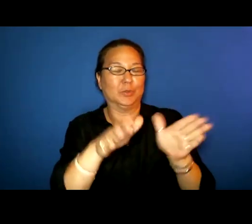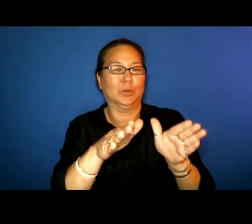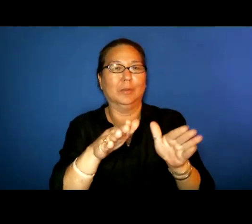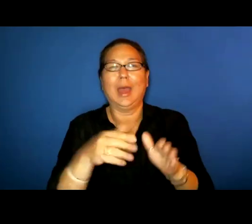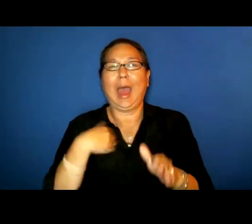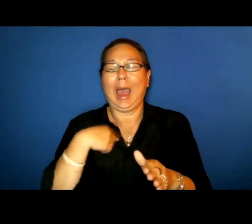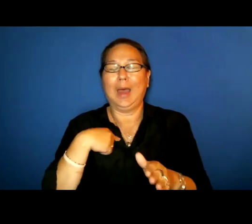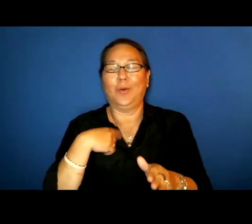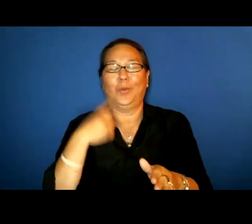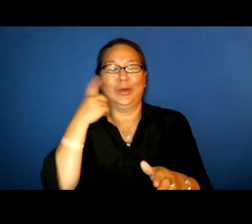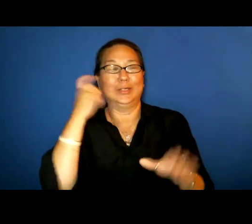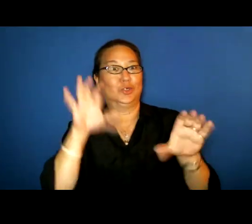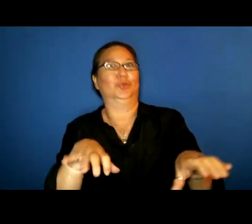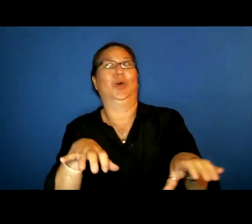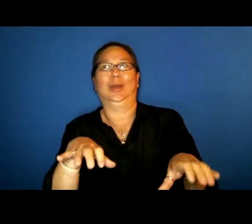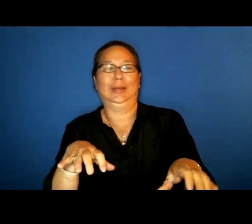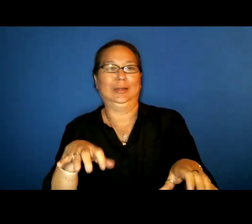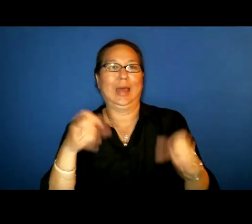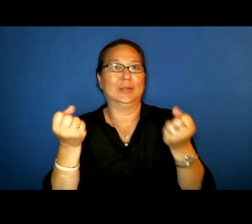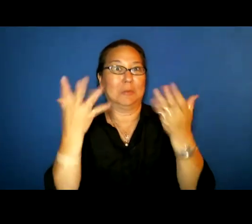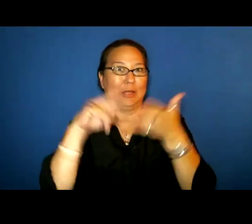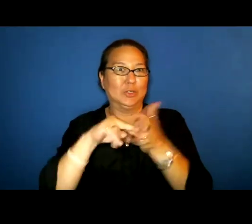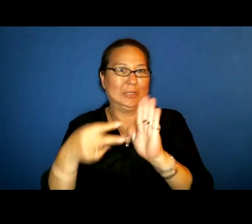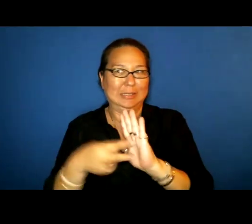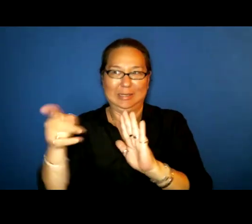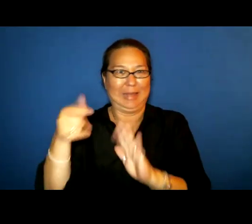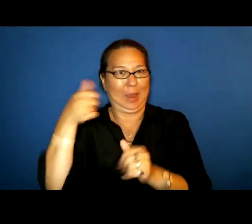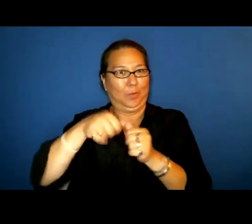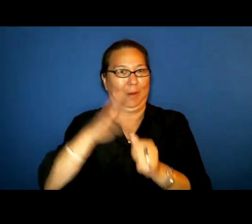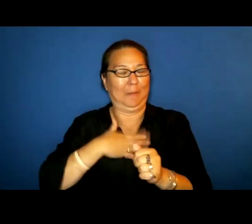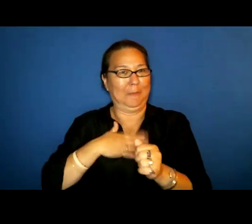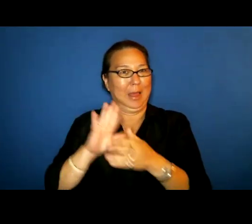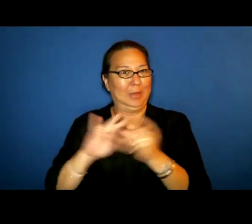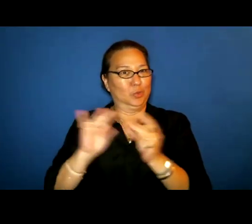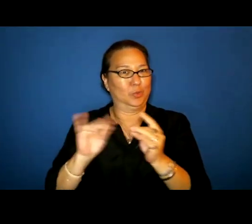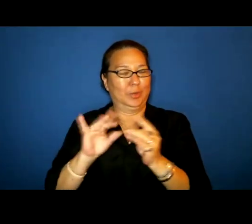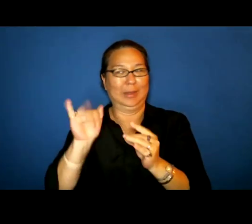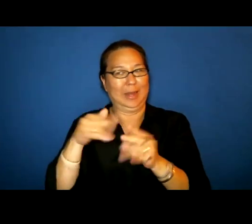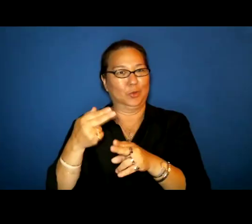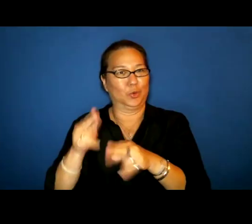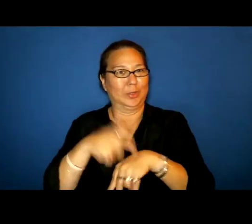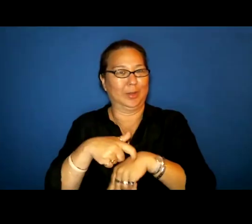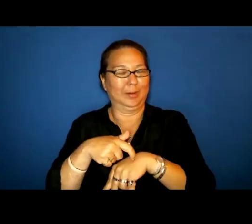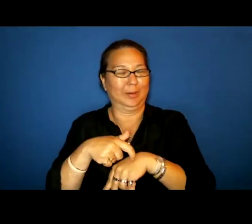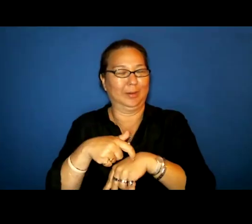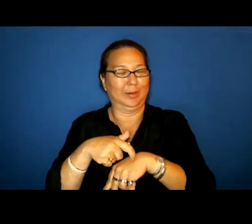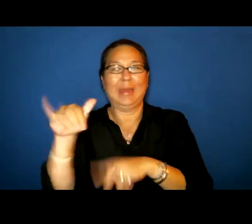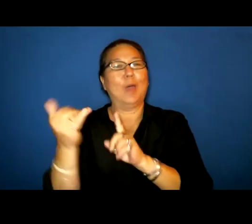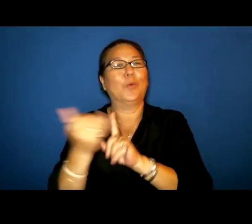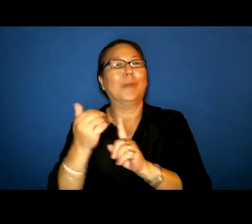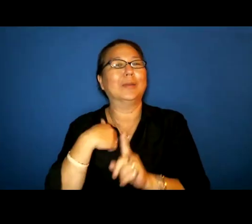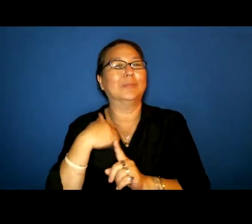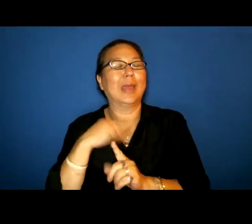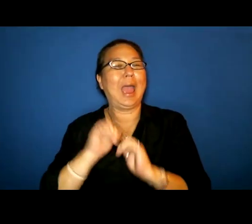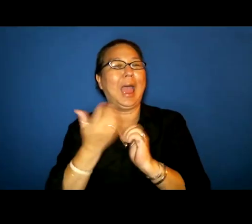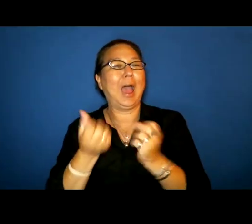detail that many of them had remembered about my story in that very short time. And it just reminded me of how much our